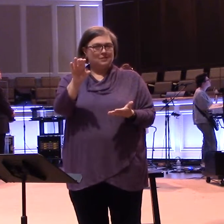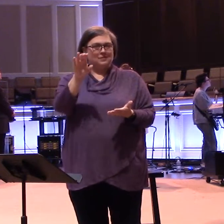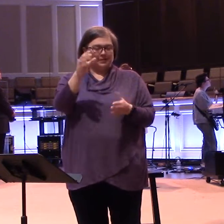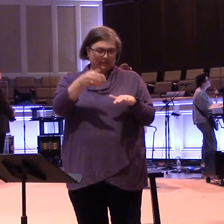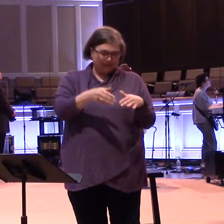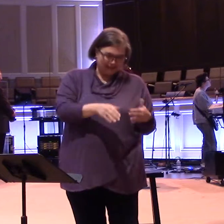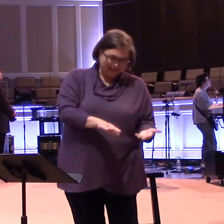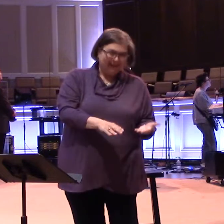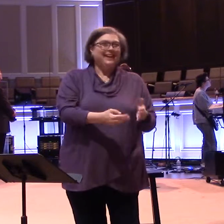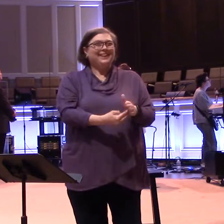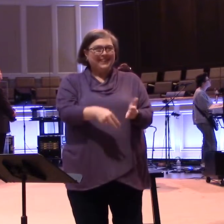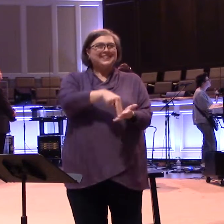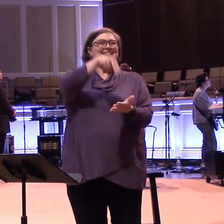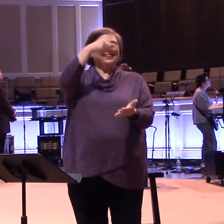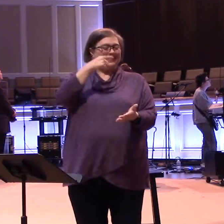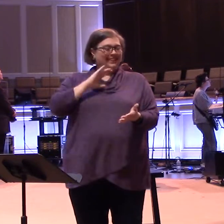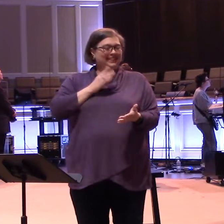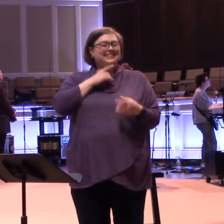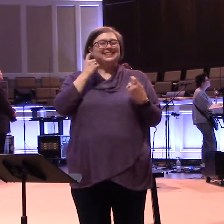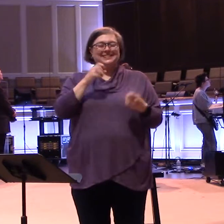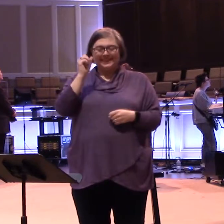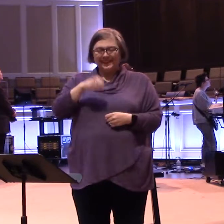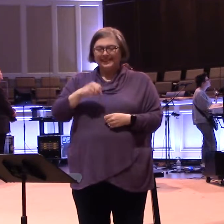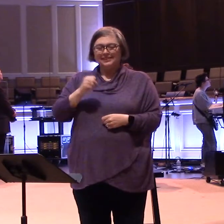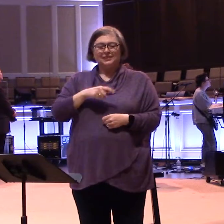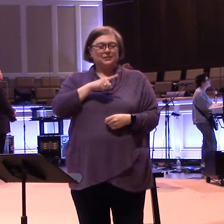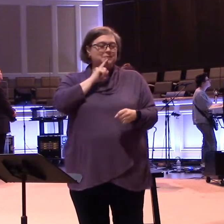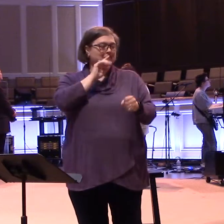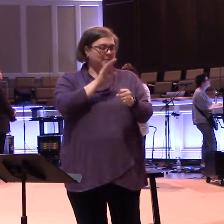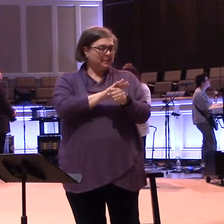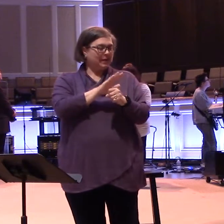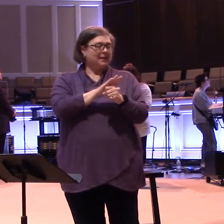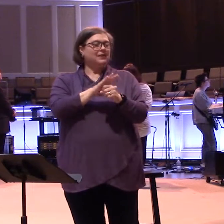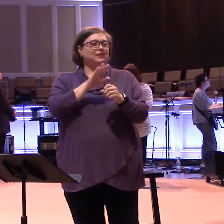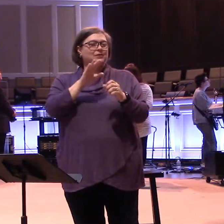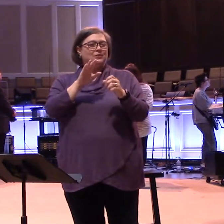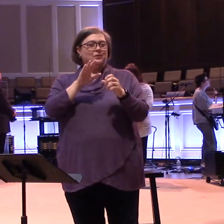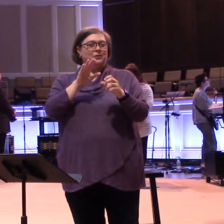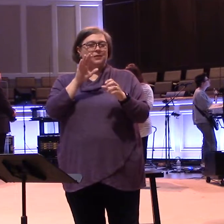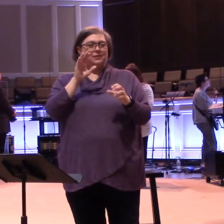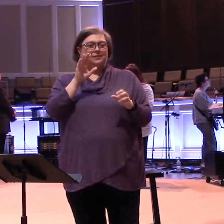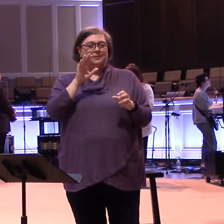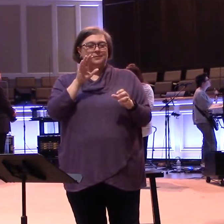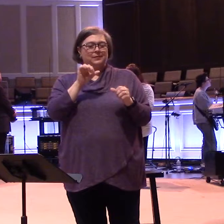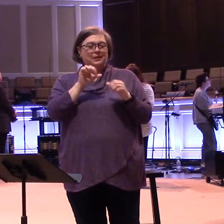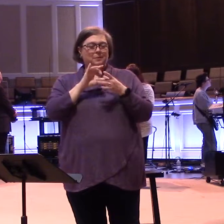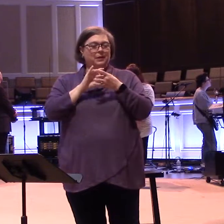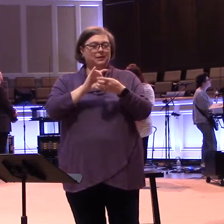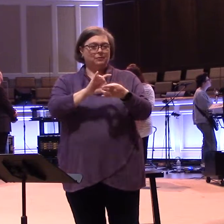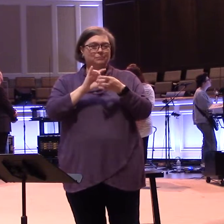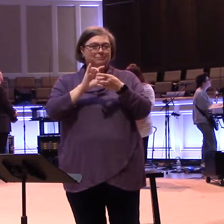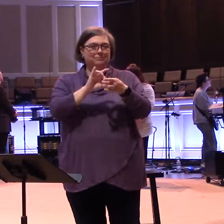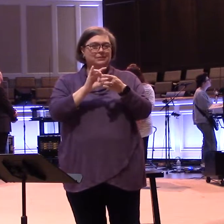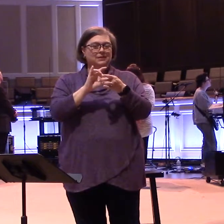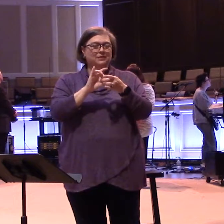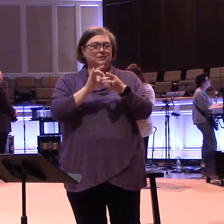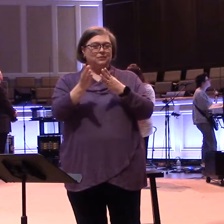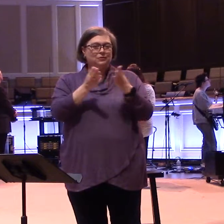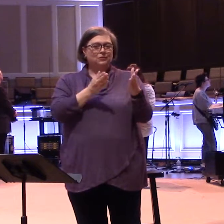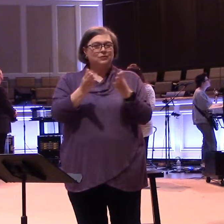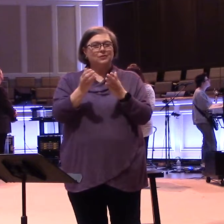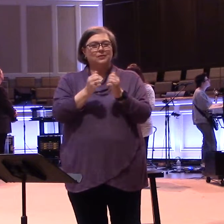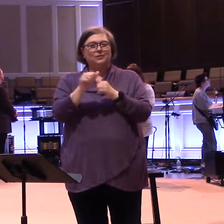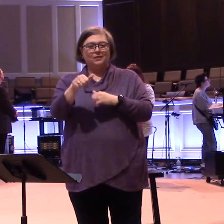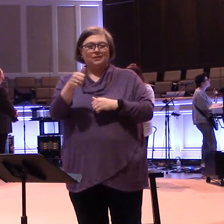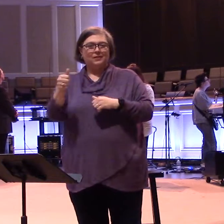glorifying God in all that you do and furthering his kingdom? Yes. Do you commit to joining this church and being a part of our membership and moving forward to glorify God in all